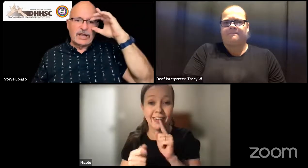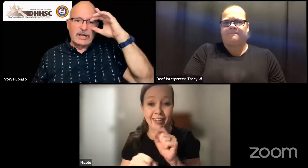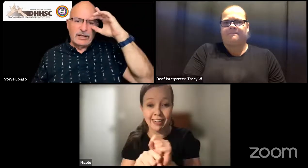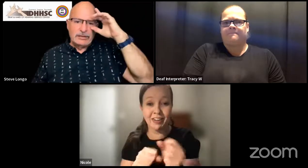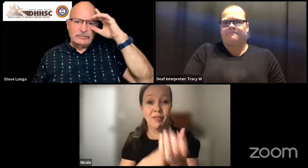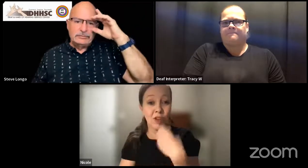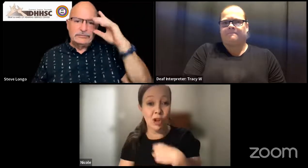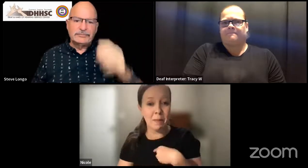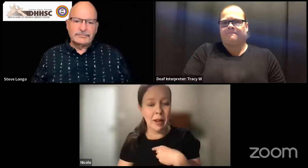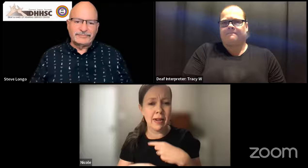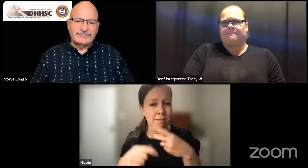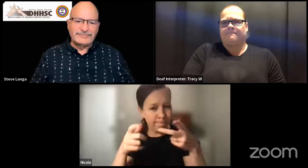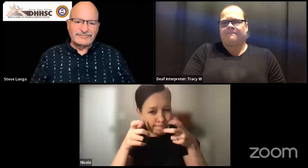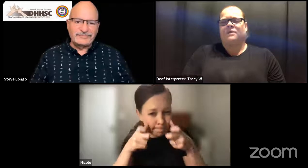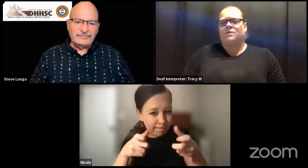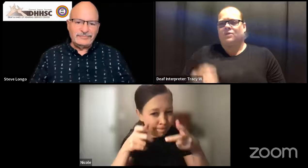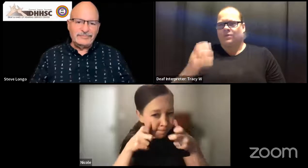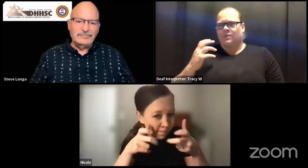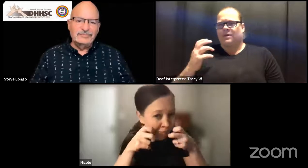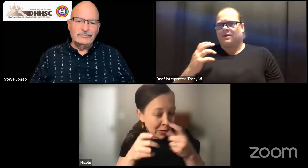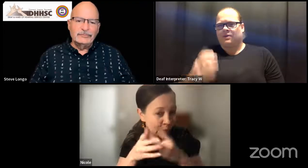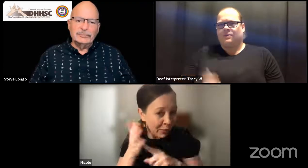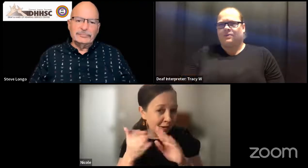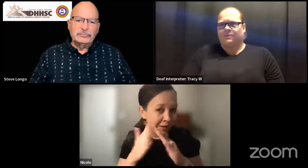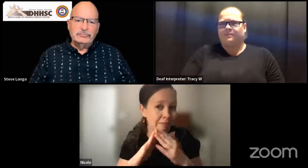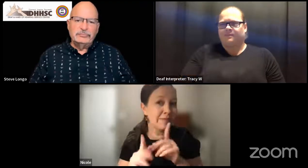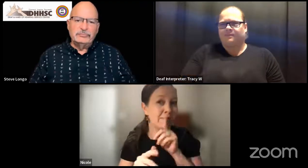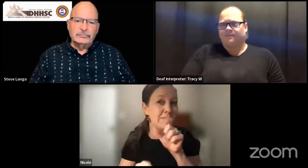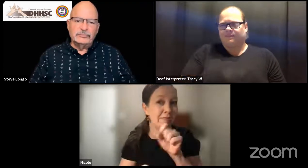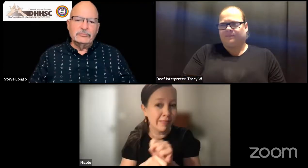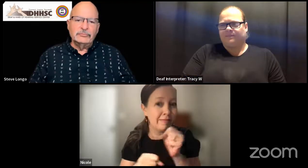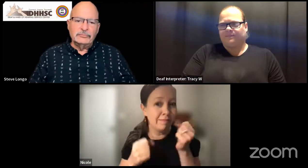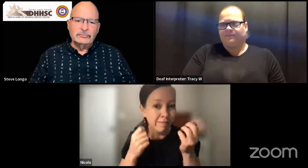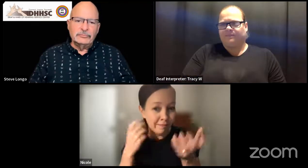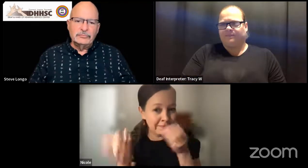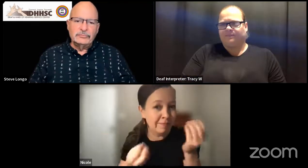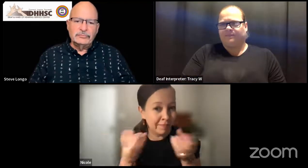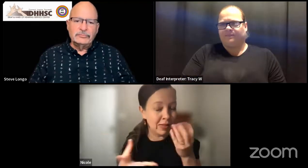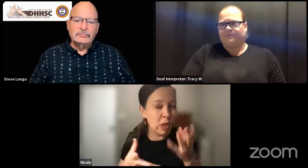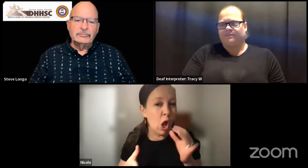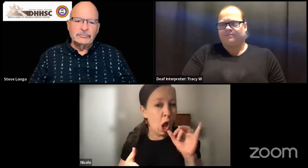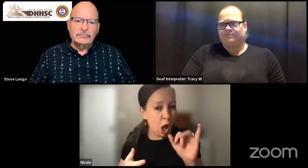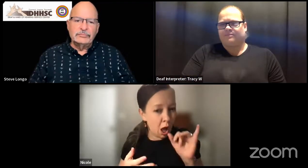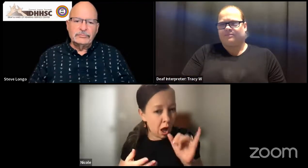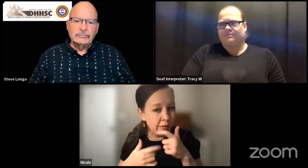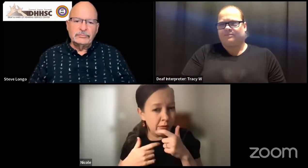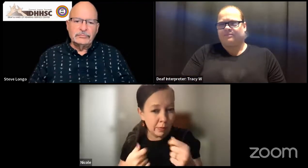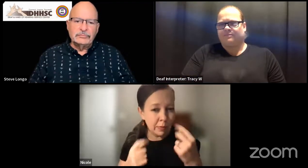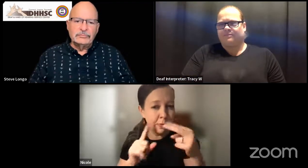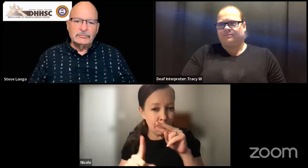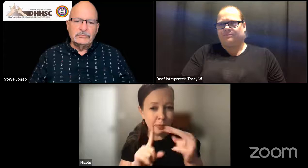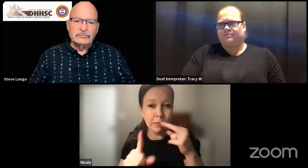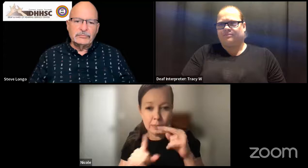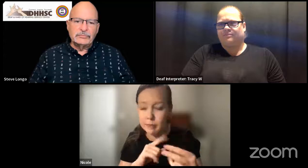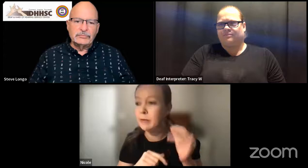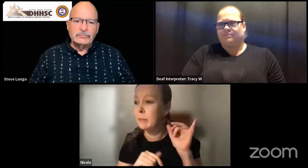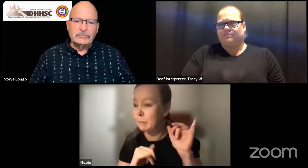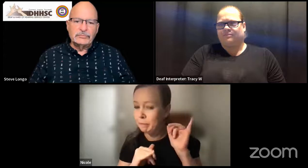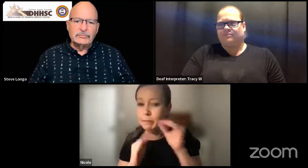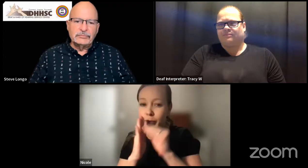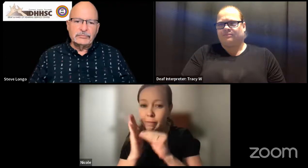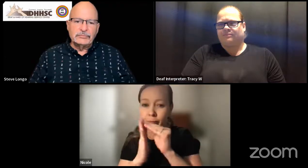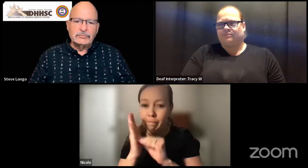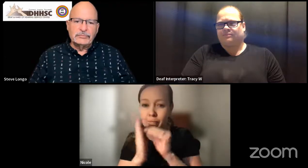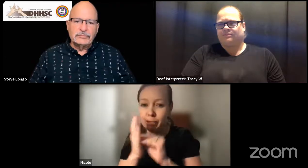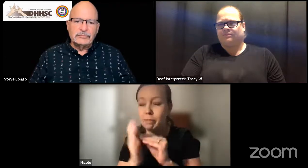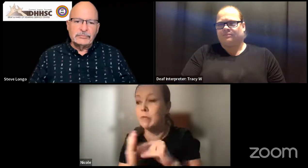take notes. But it really forced me to take in the information and the comments that the community was